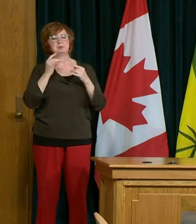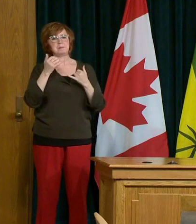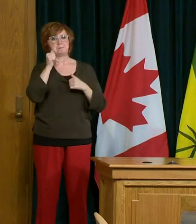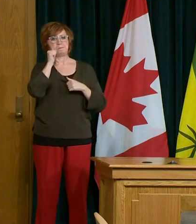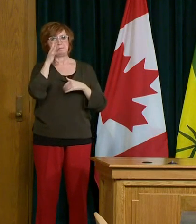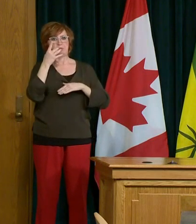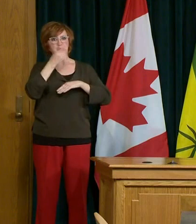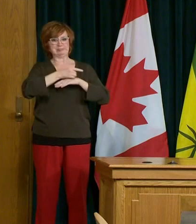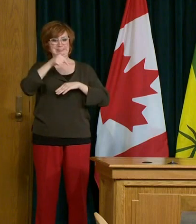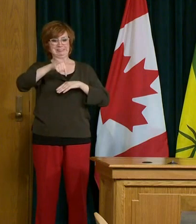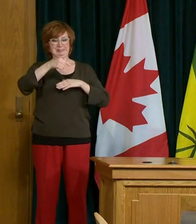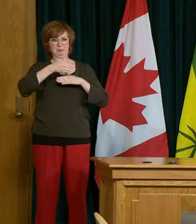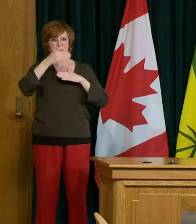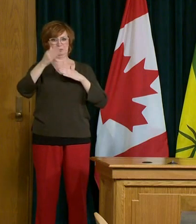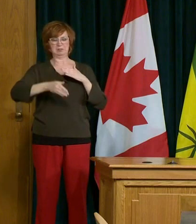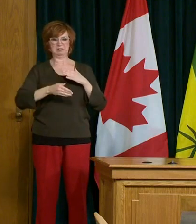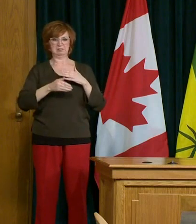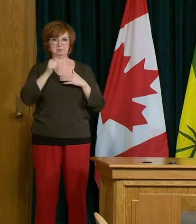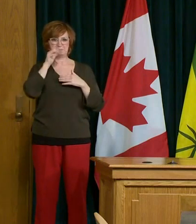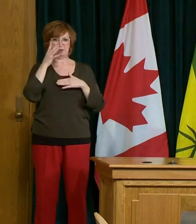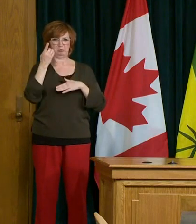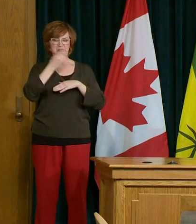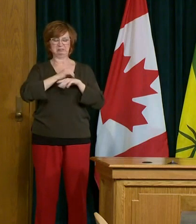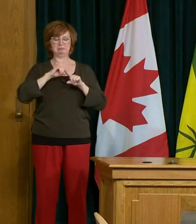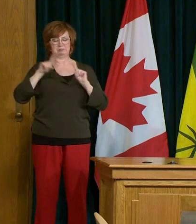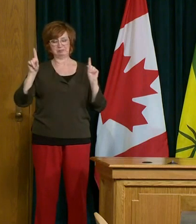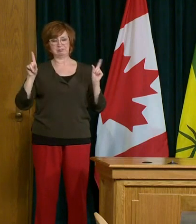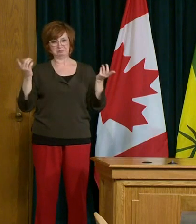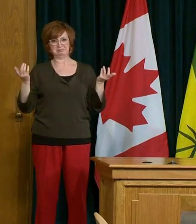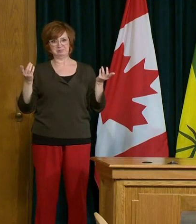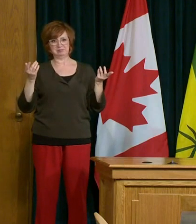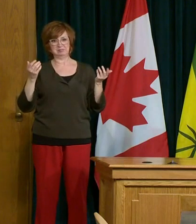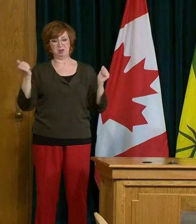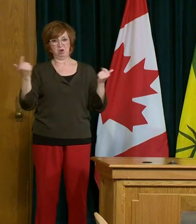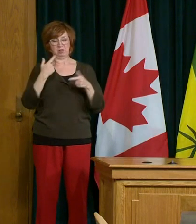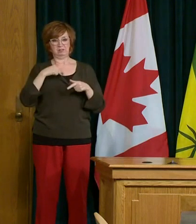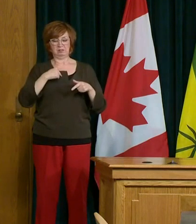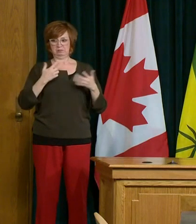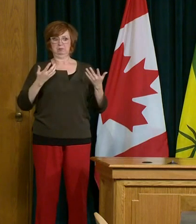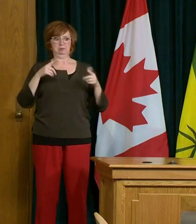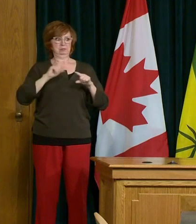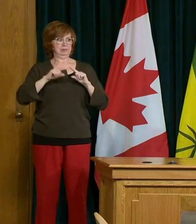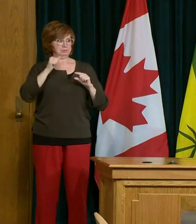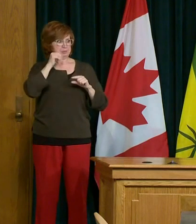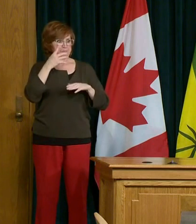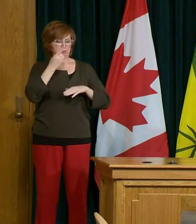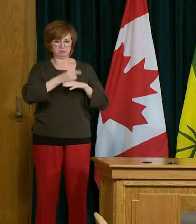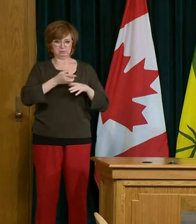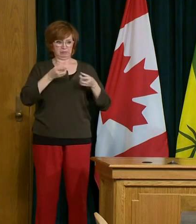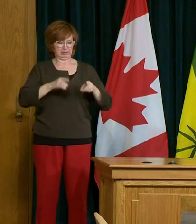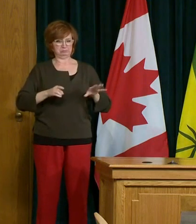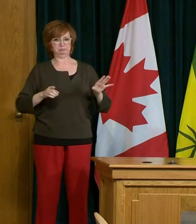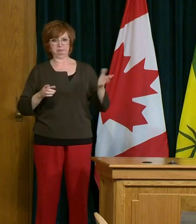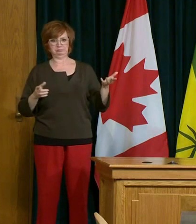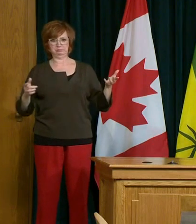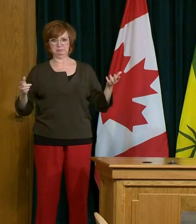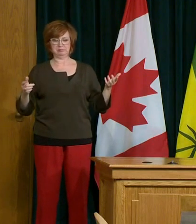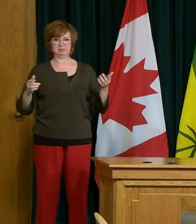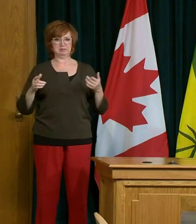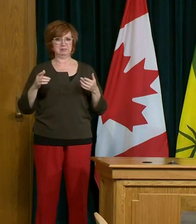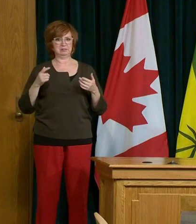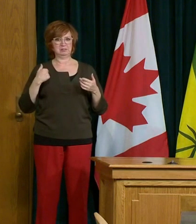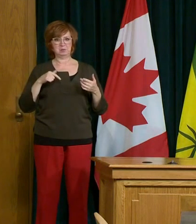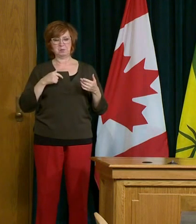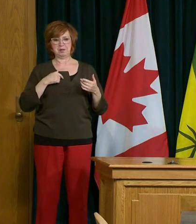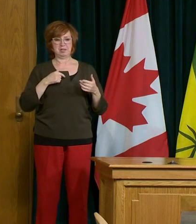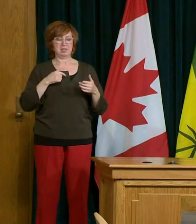It's going to look very different this year. It's going to look very different for all of us. We are going to be wishing our mothers